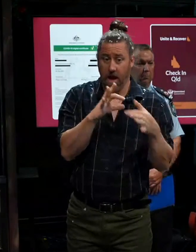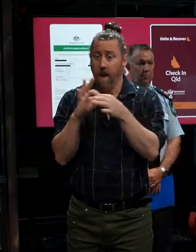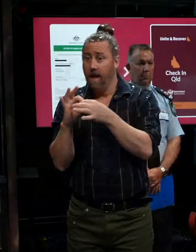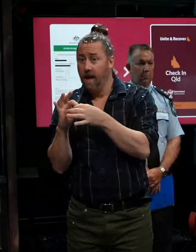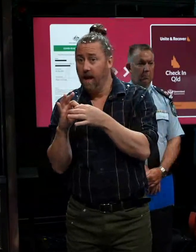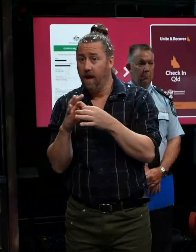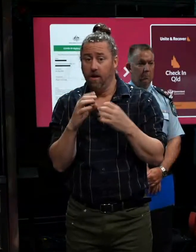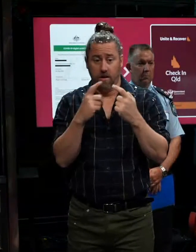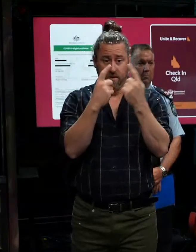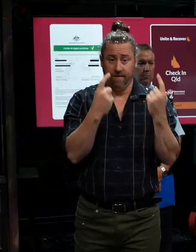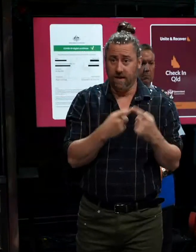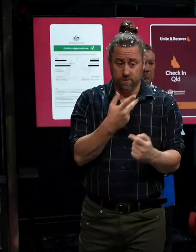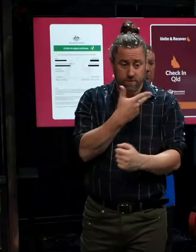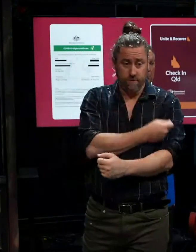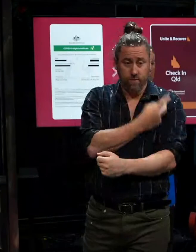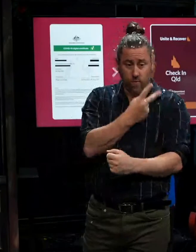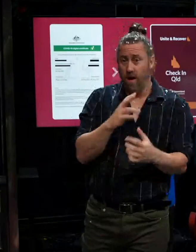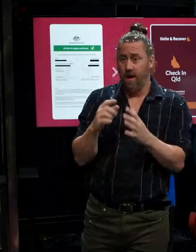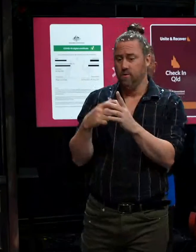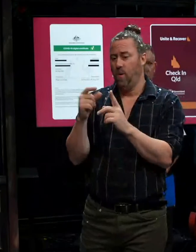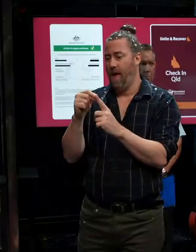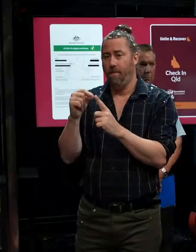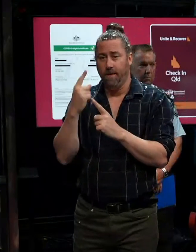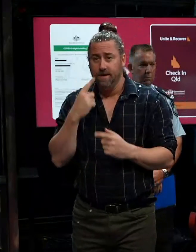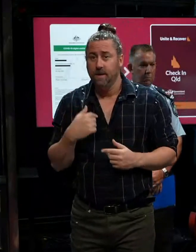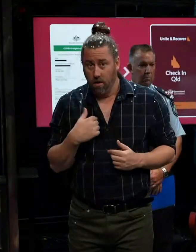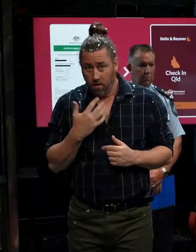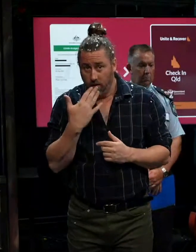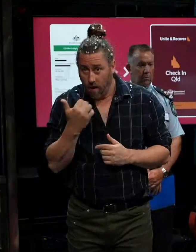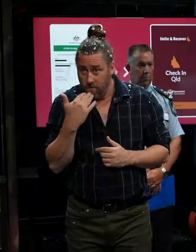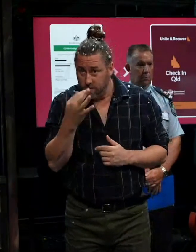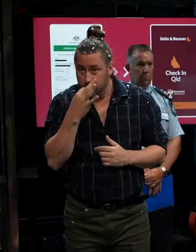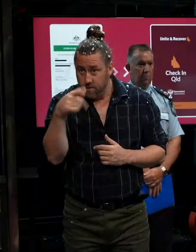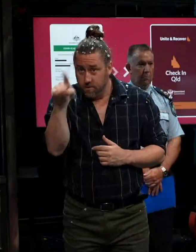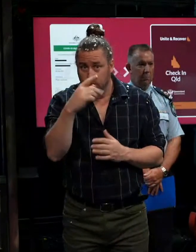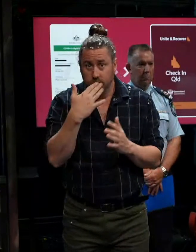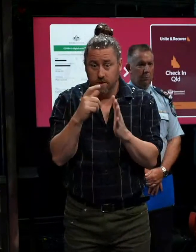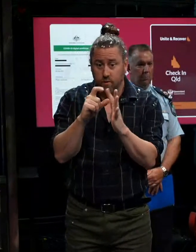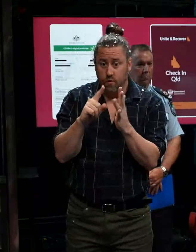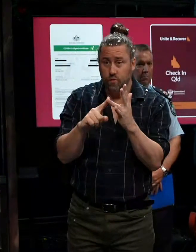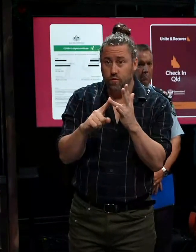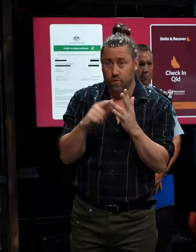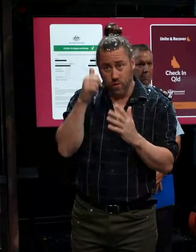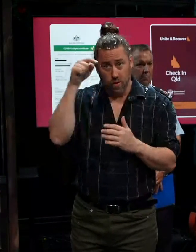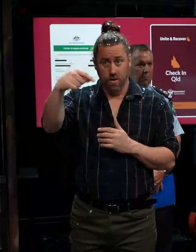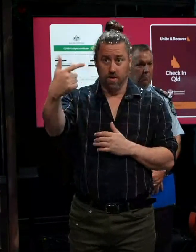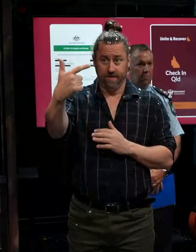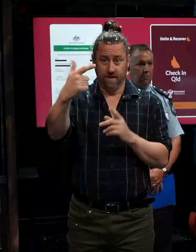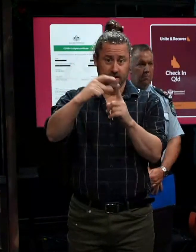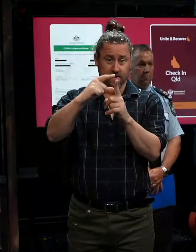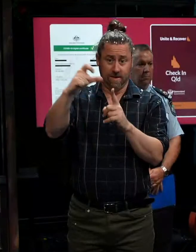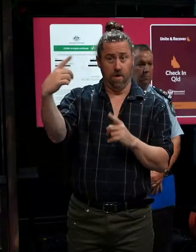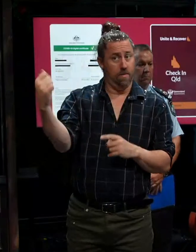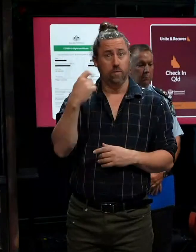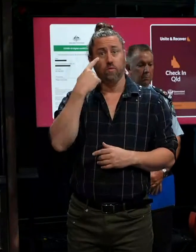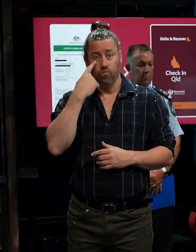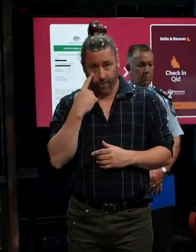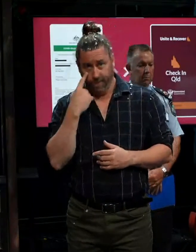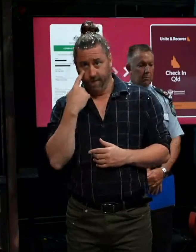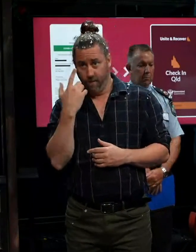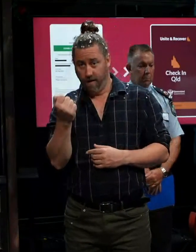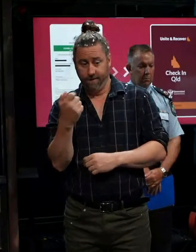certificate to the Check in Queensland app. And I would encourage Queenslanders to do that. As we move forward to the 17th of December, it'll make